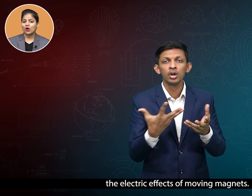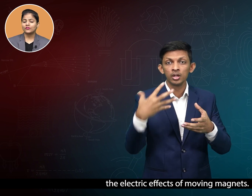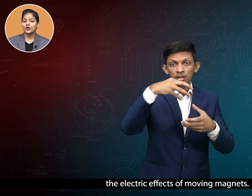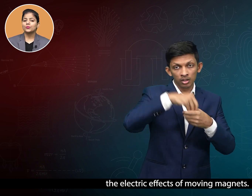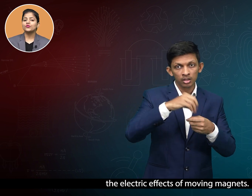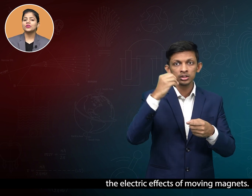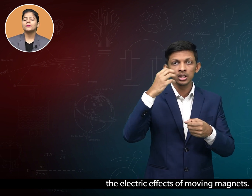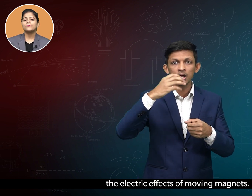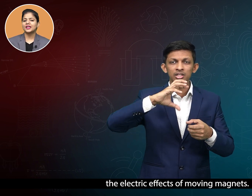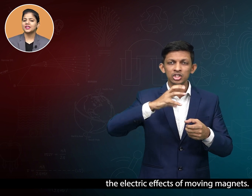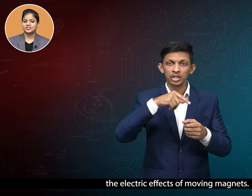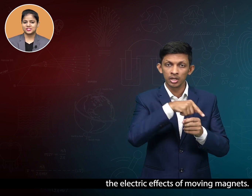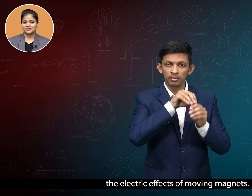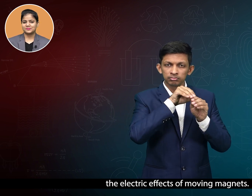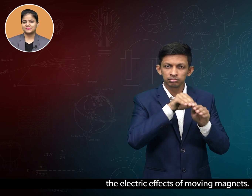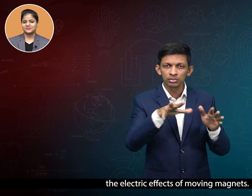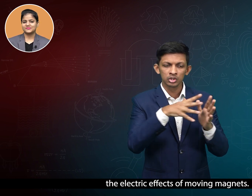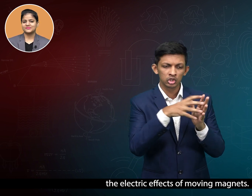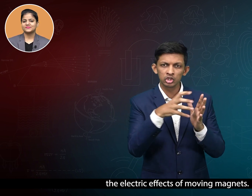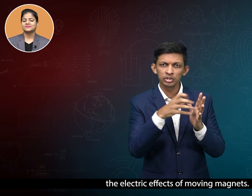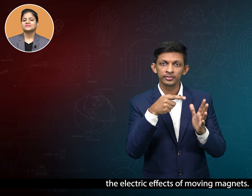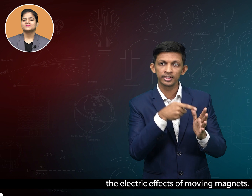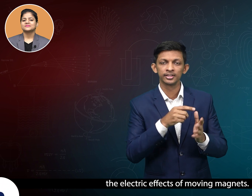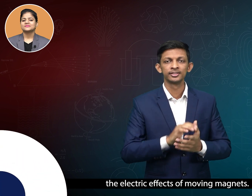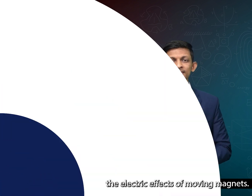effects of moving magnets.